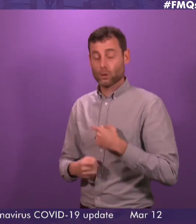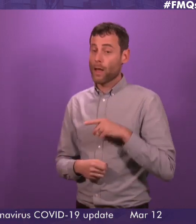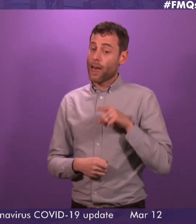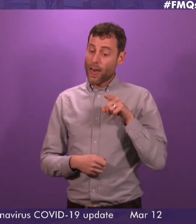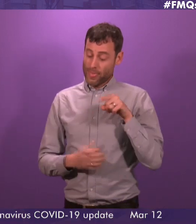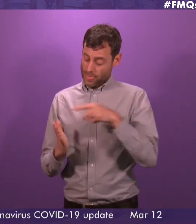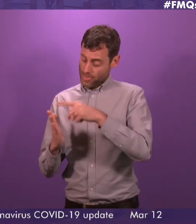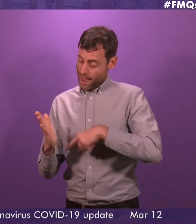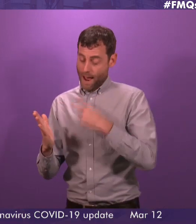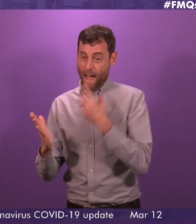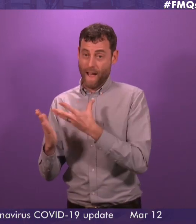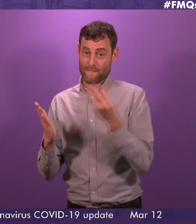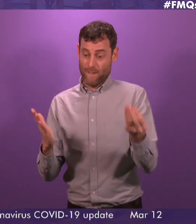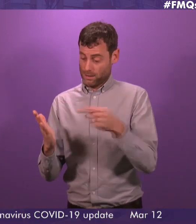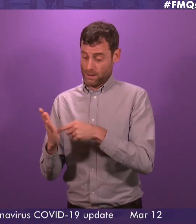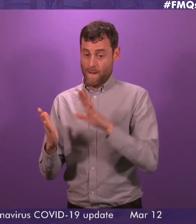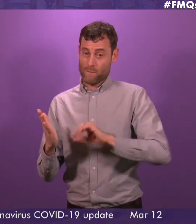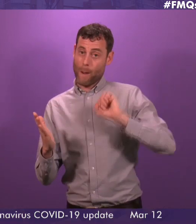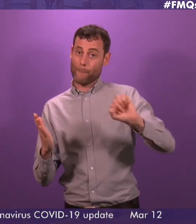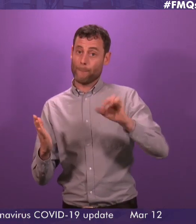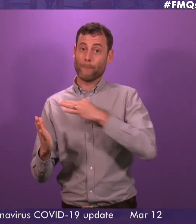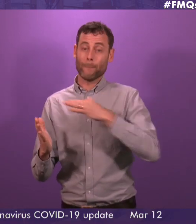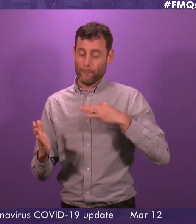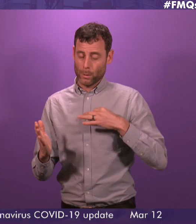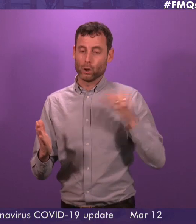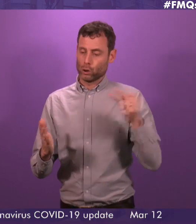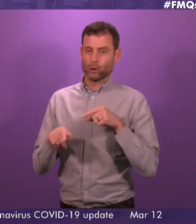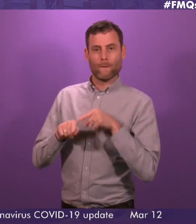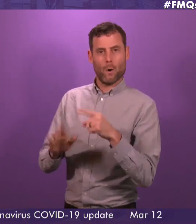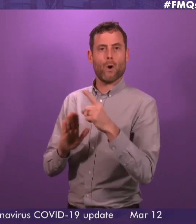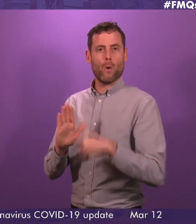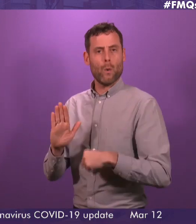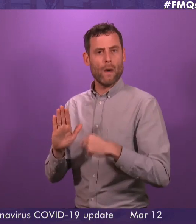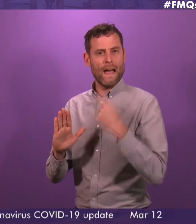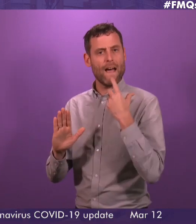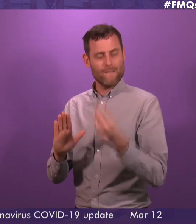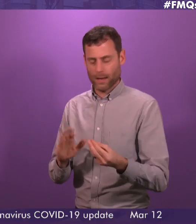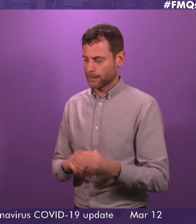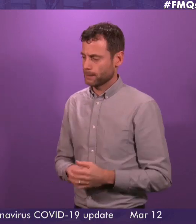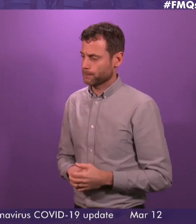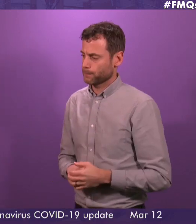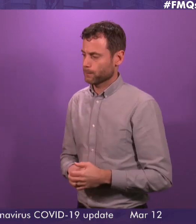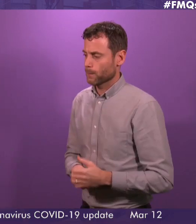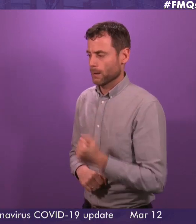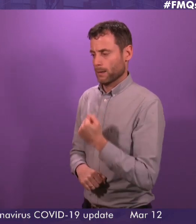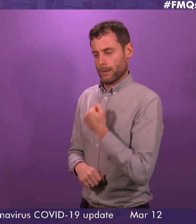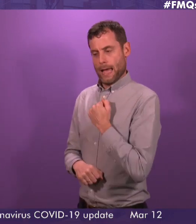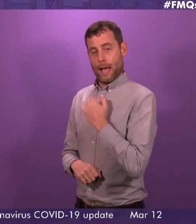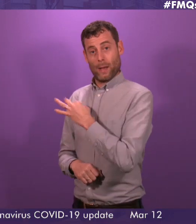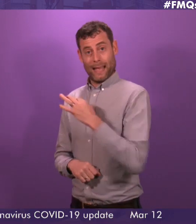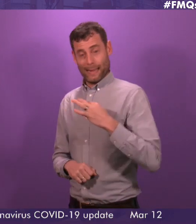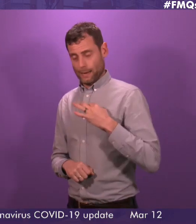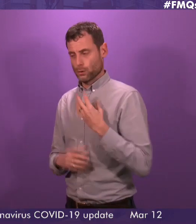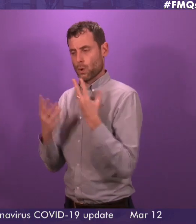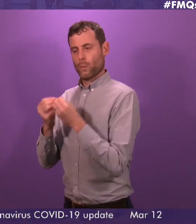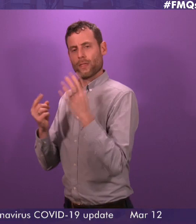follow that particular advice that they will have been given. However, our clinicians, led by our Chief Medical Officer and